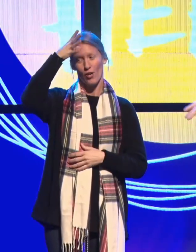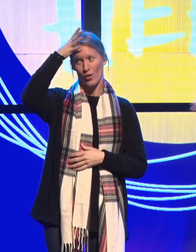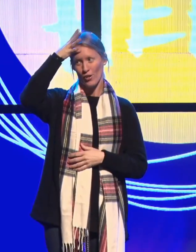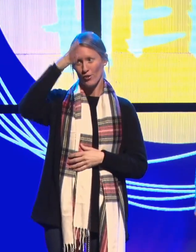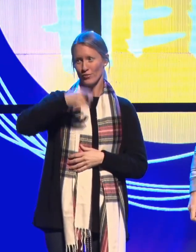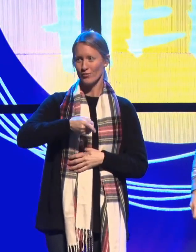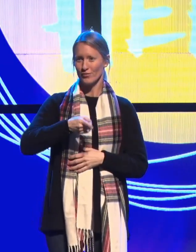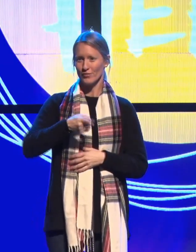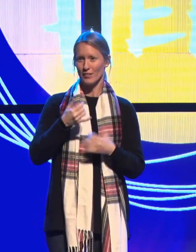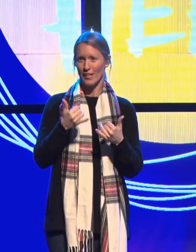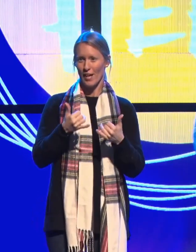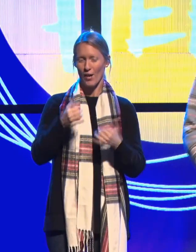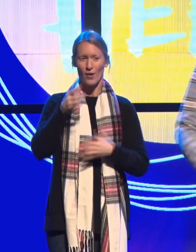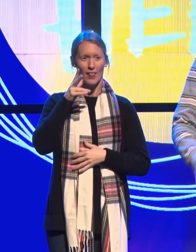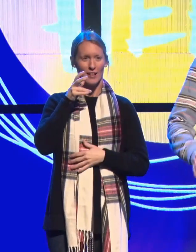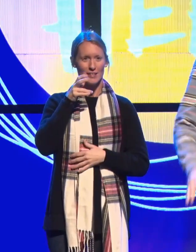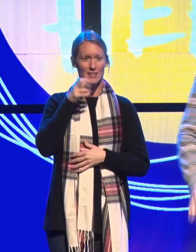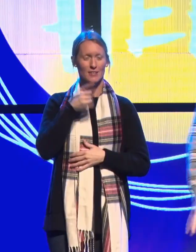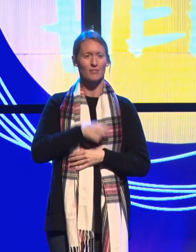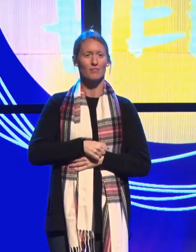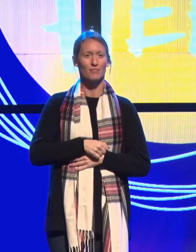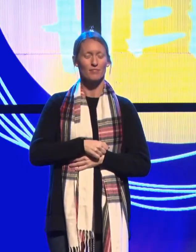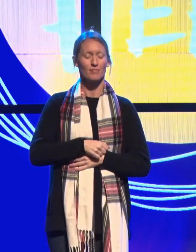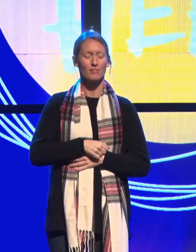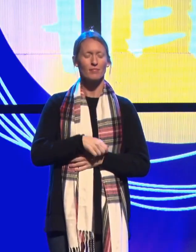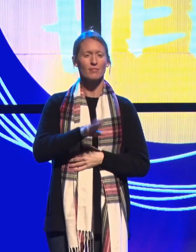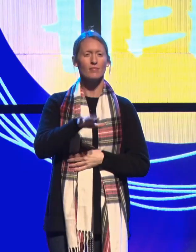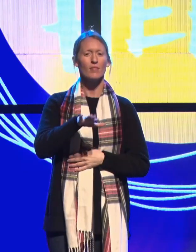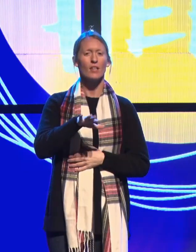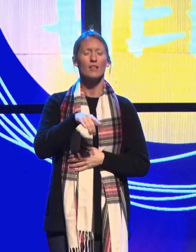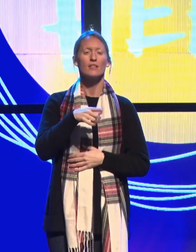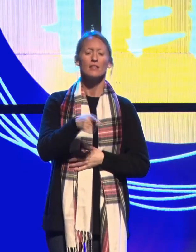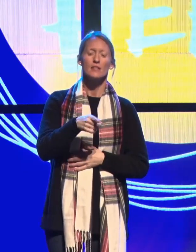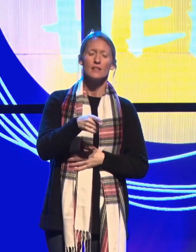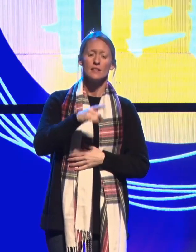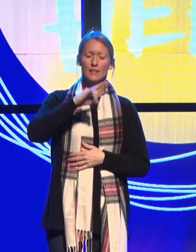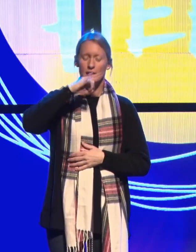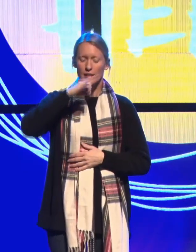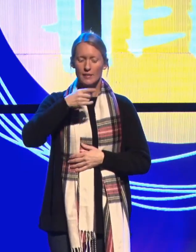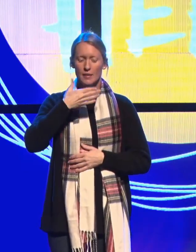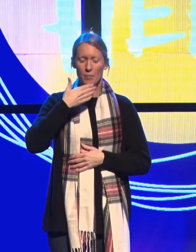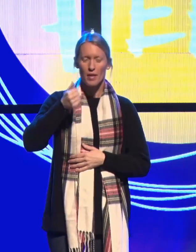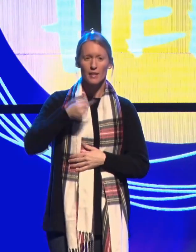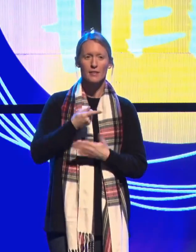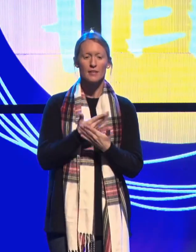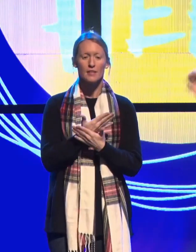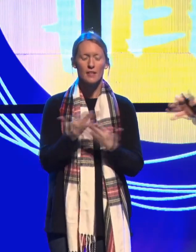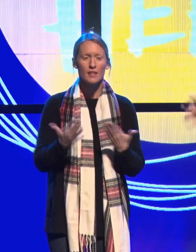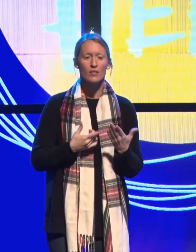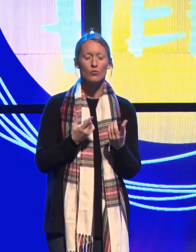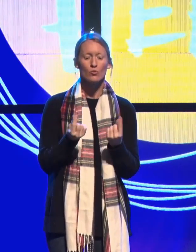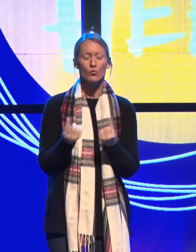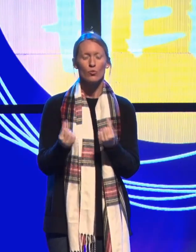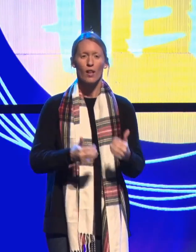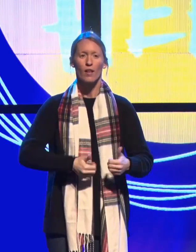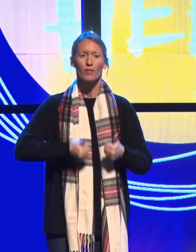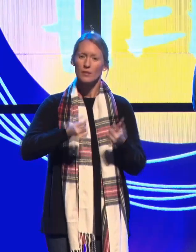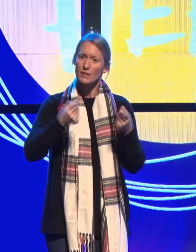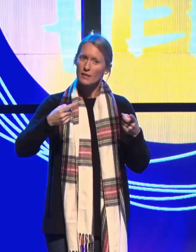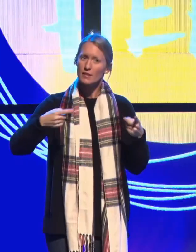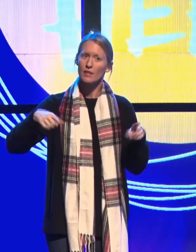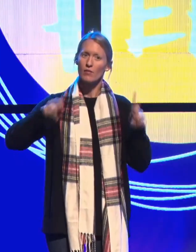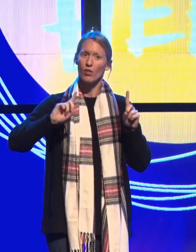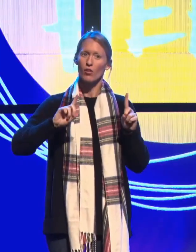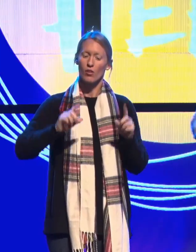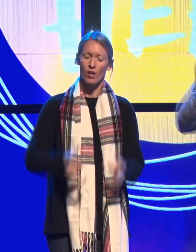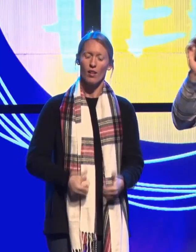listen. How many of you would ever tell your kids, like, hey, you know what? The best thing you can do in life, if you want to be successful, if you want to just